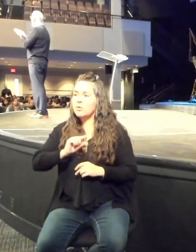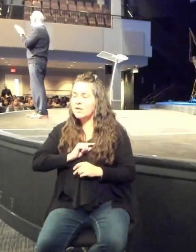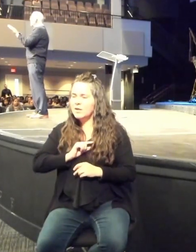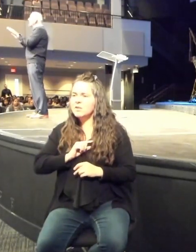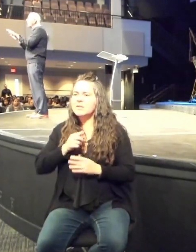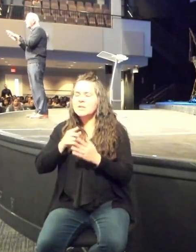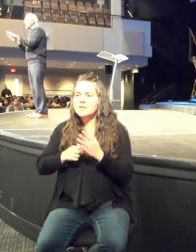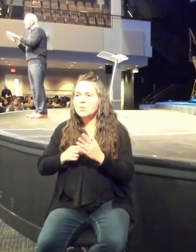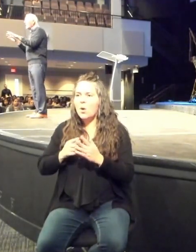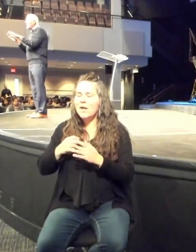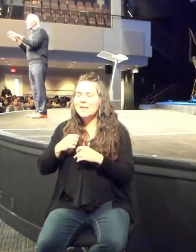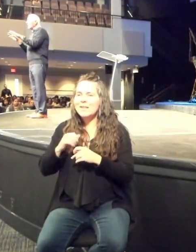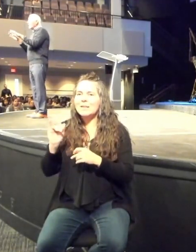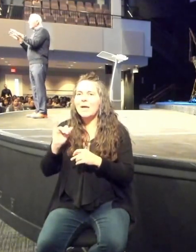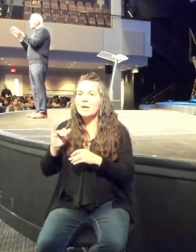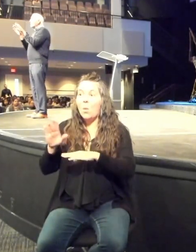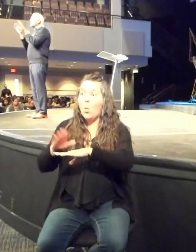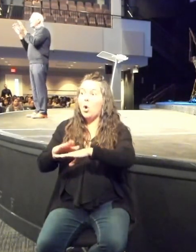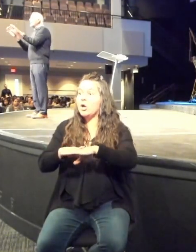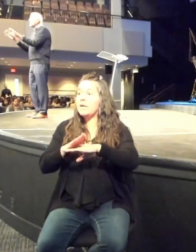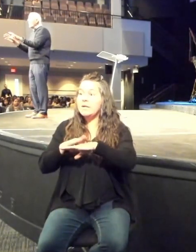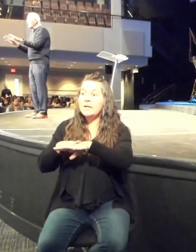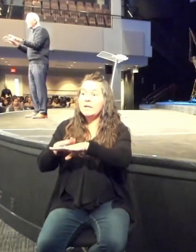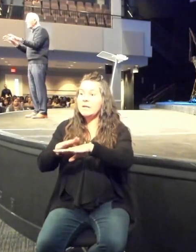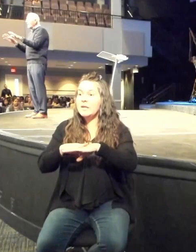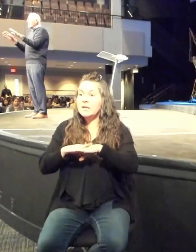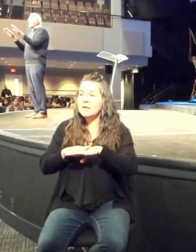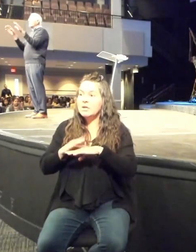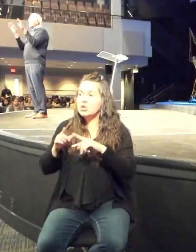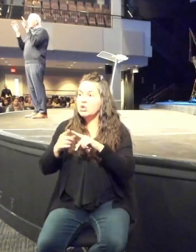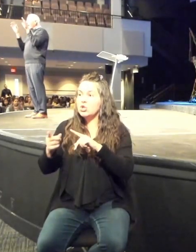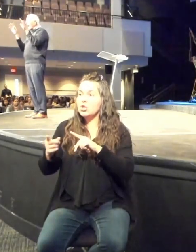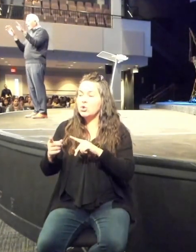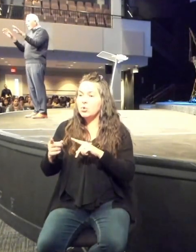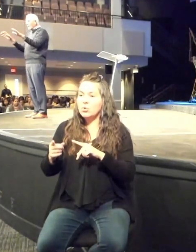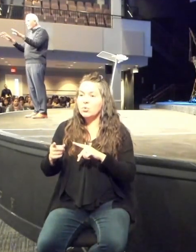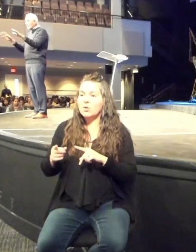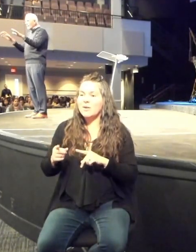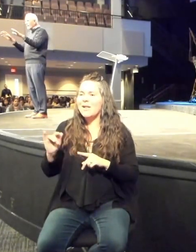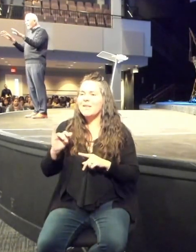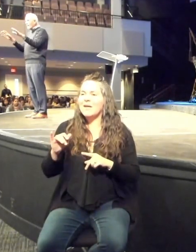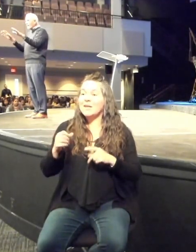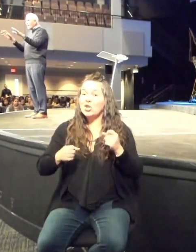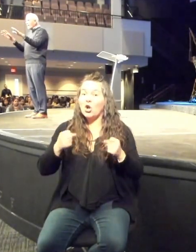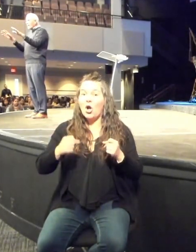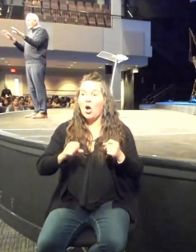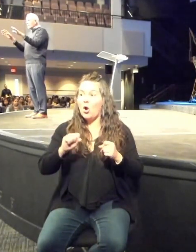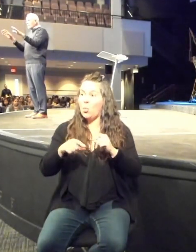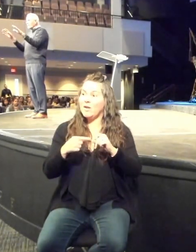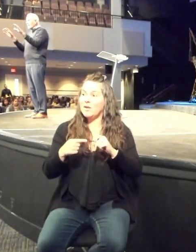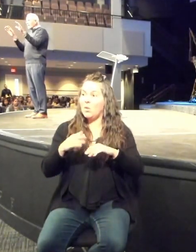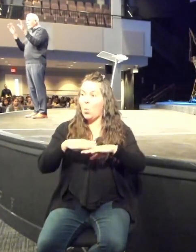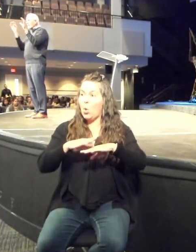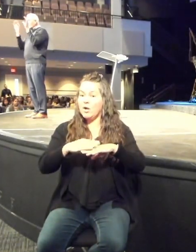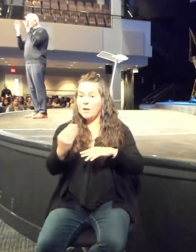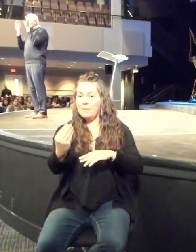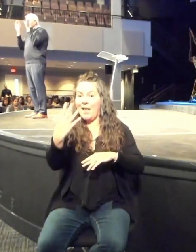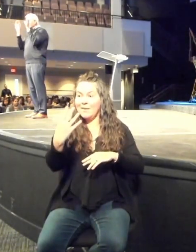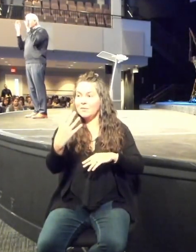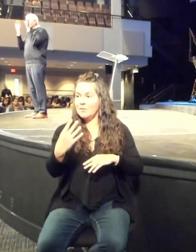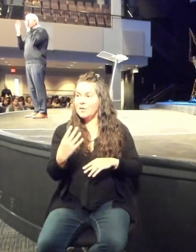like a warning on the dashboard of your car, okay? It's like that little